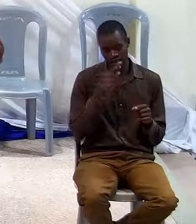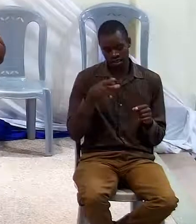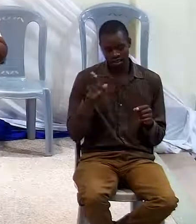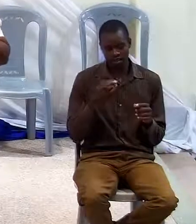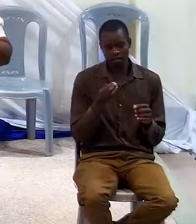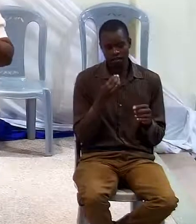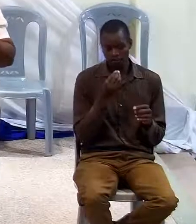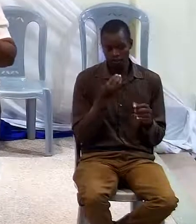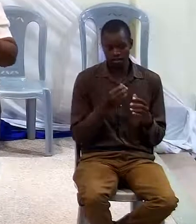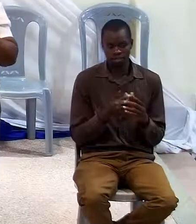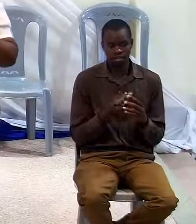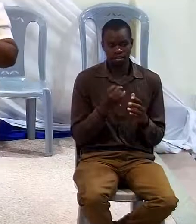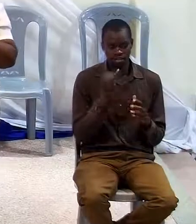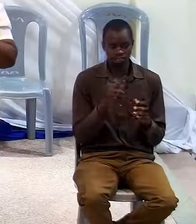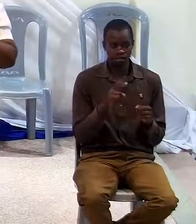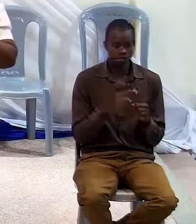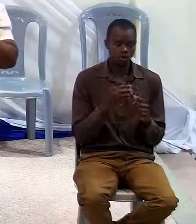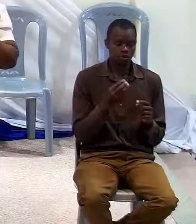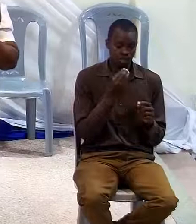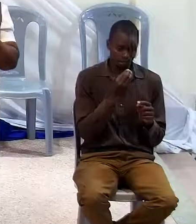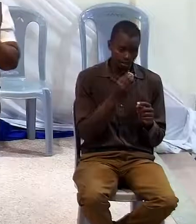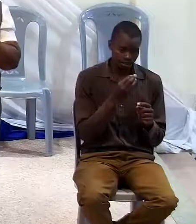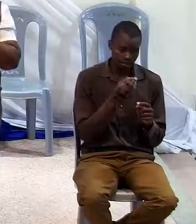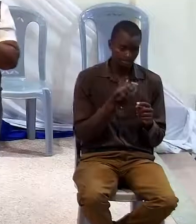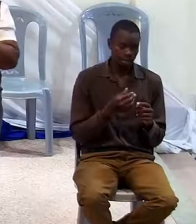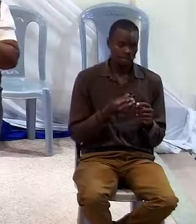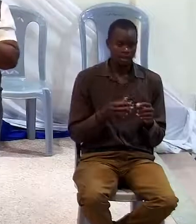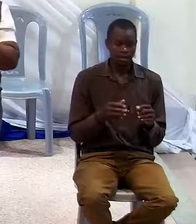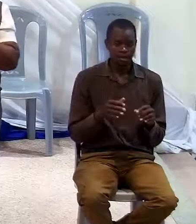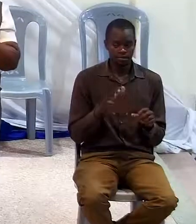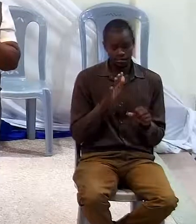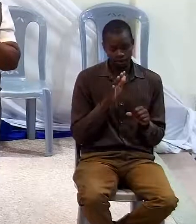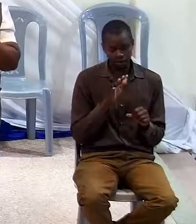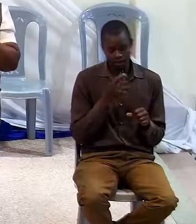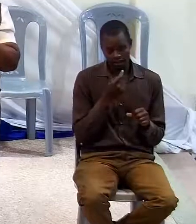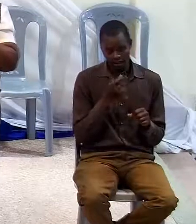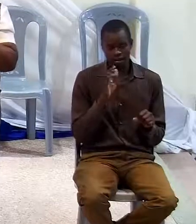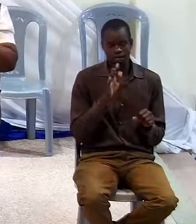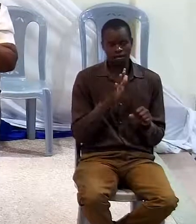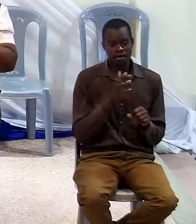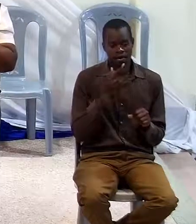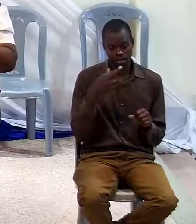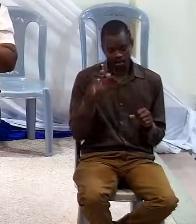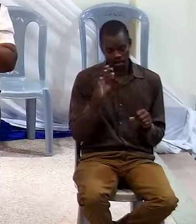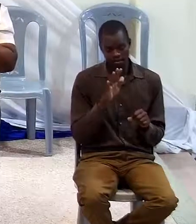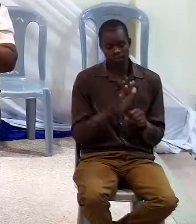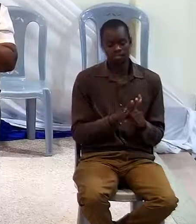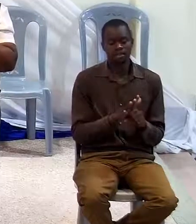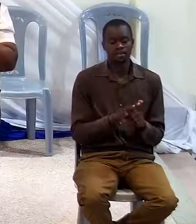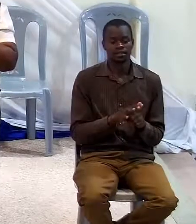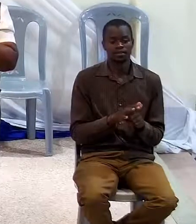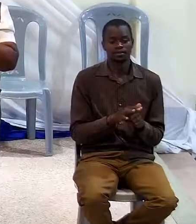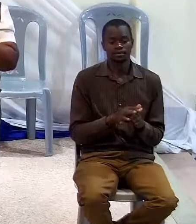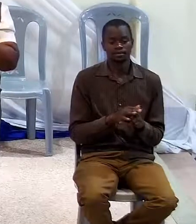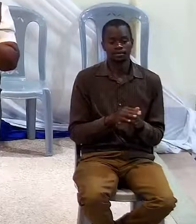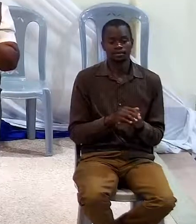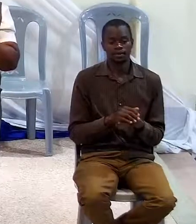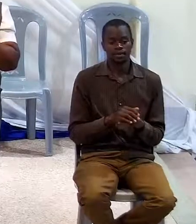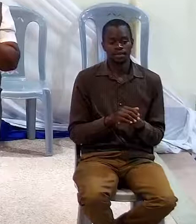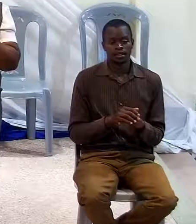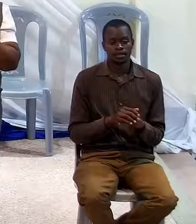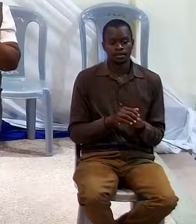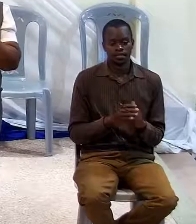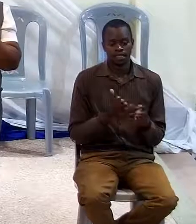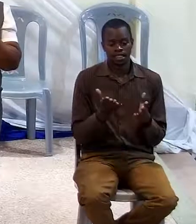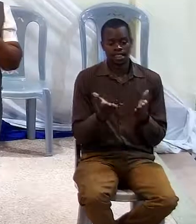right portion, to eat the right serving. A serving of these